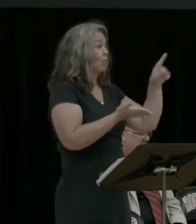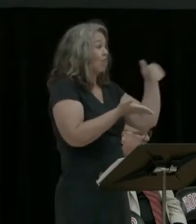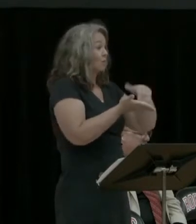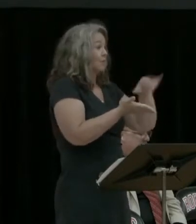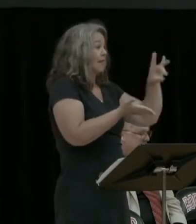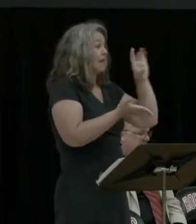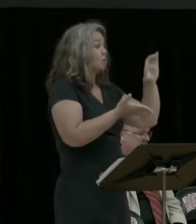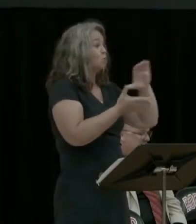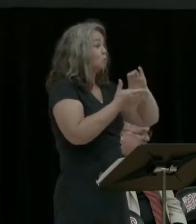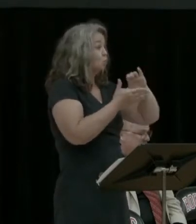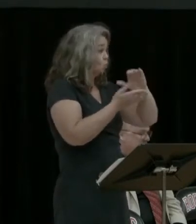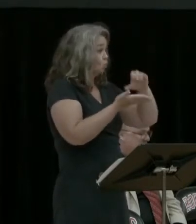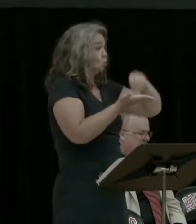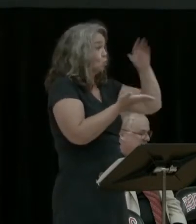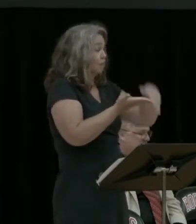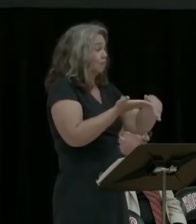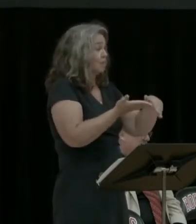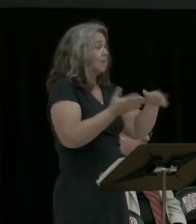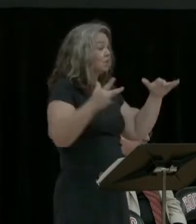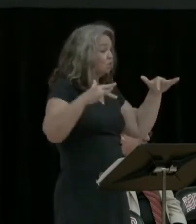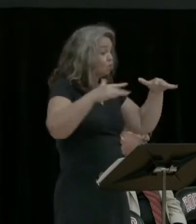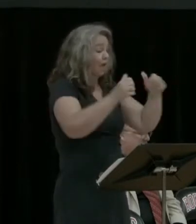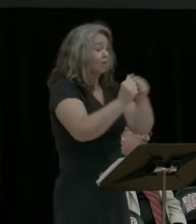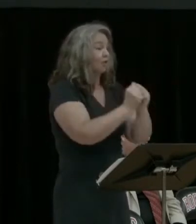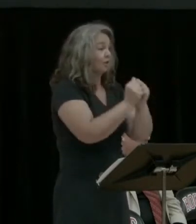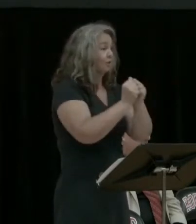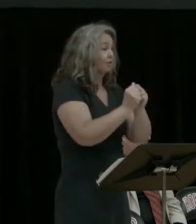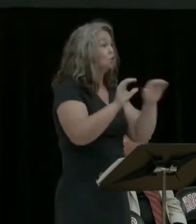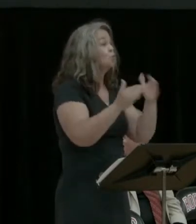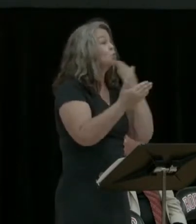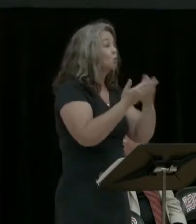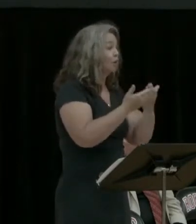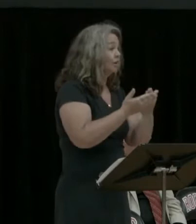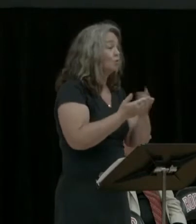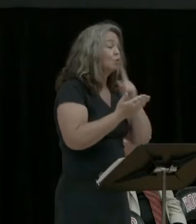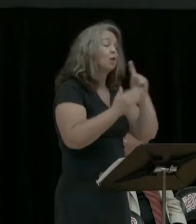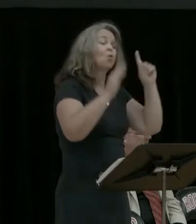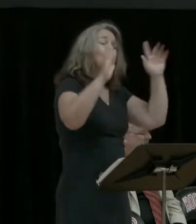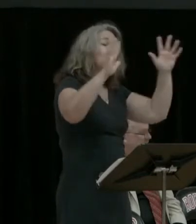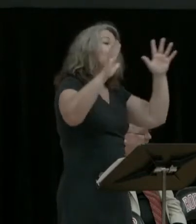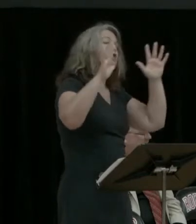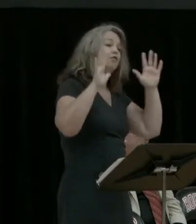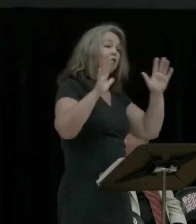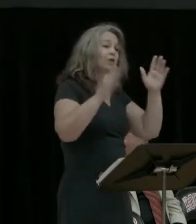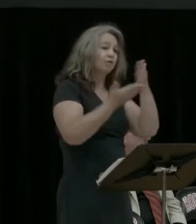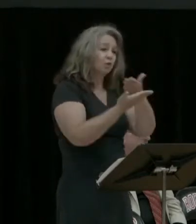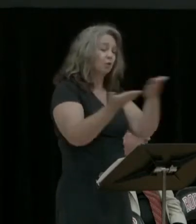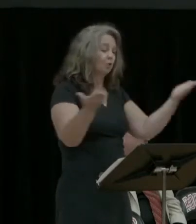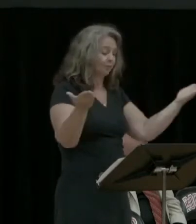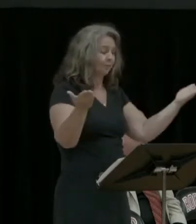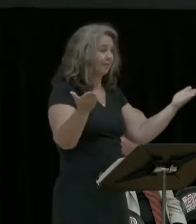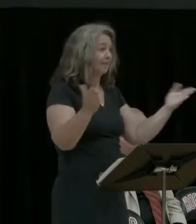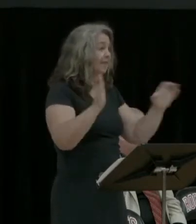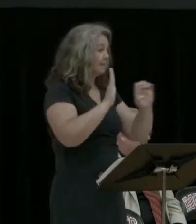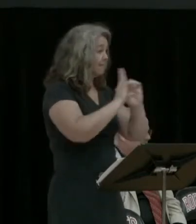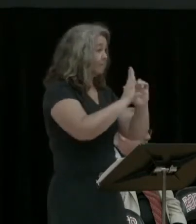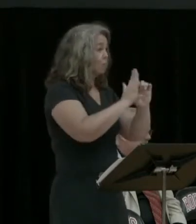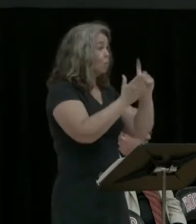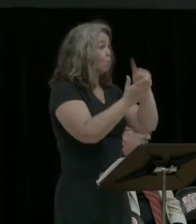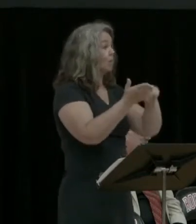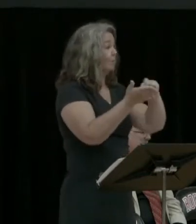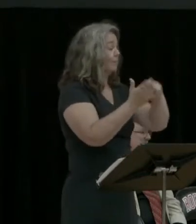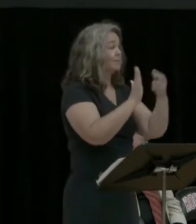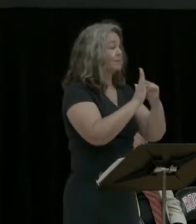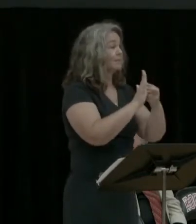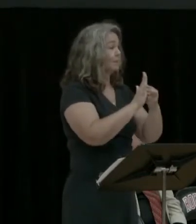and staff coming together for the common good. Absolutely incredible. And a shining example of what it means to be part of